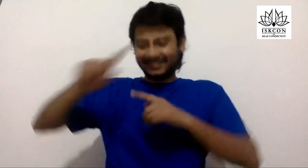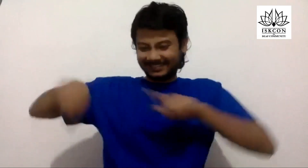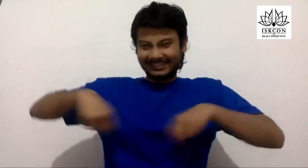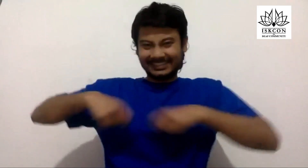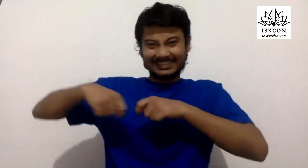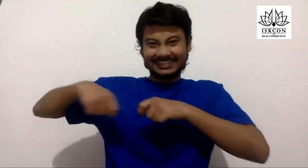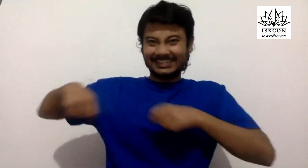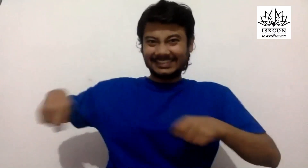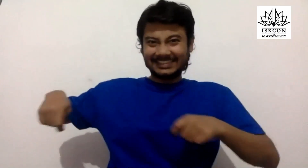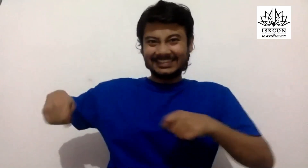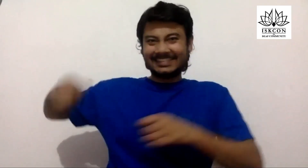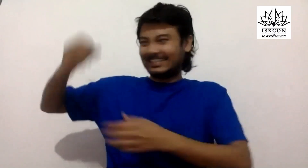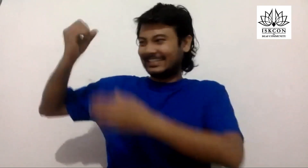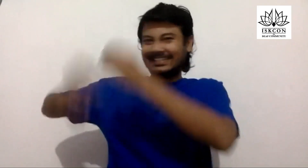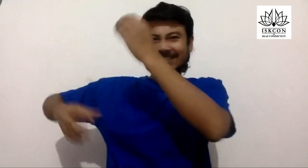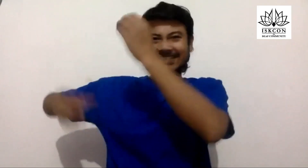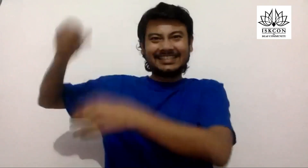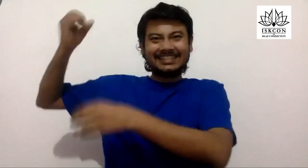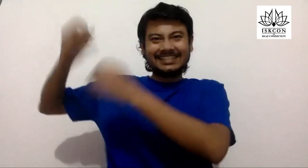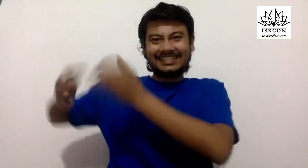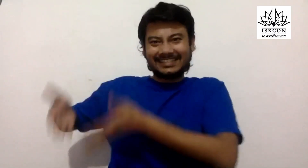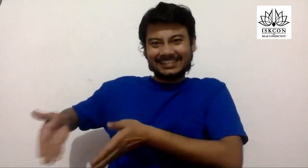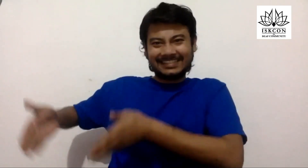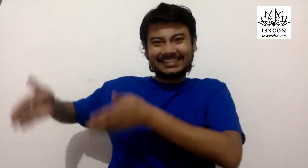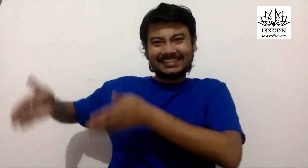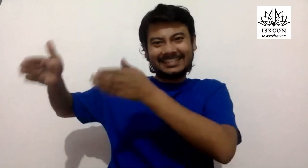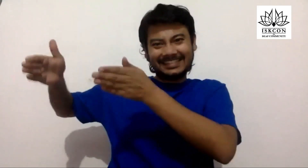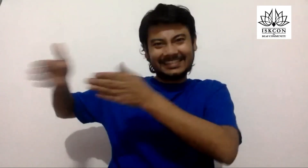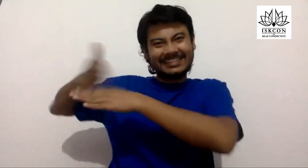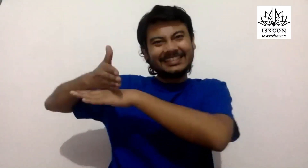tied with a rope to a wooden grinding mortar.